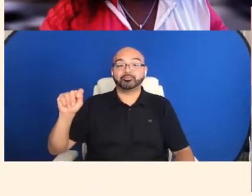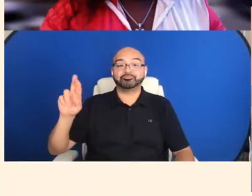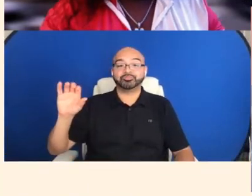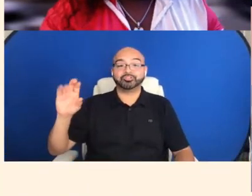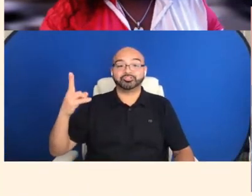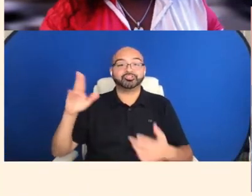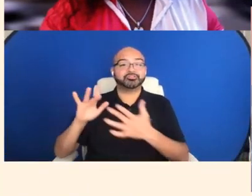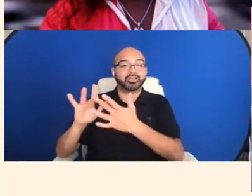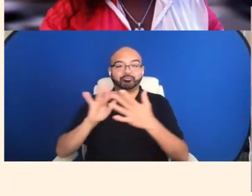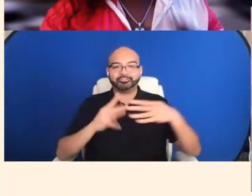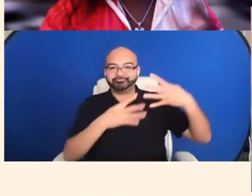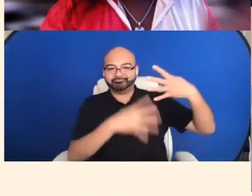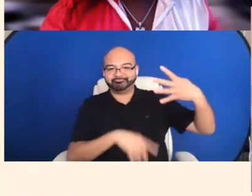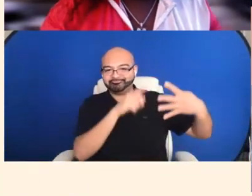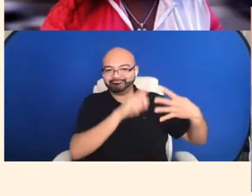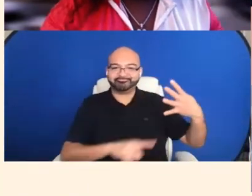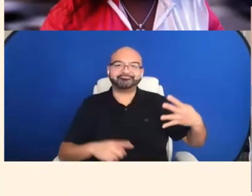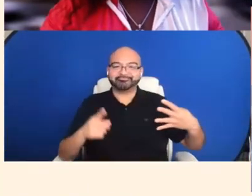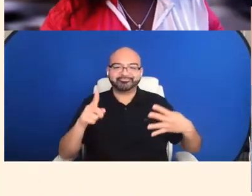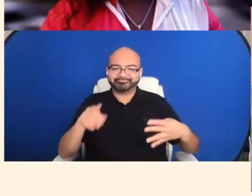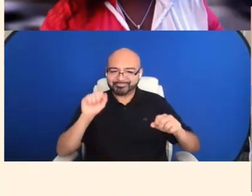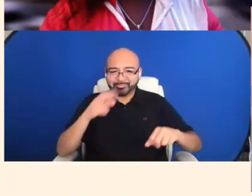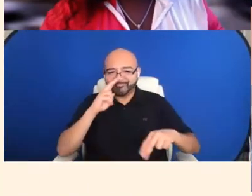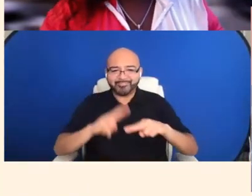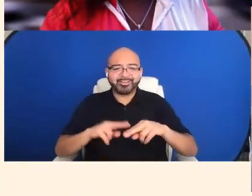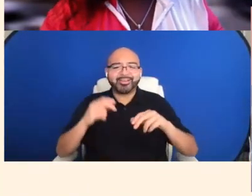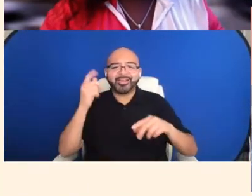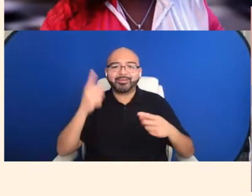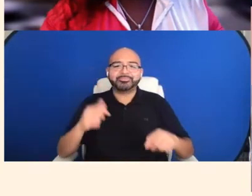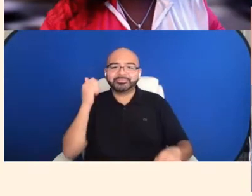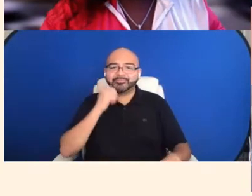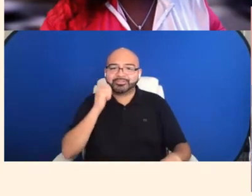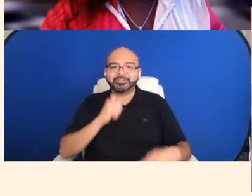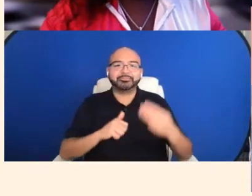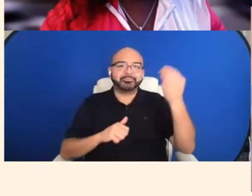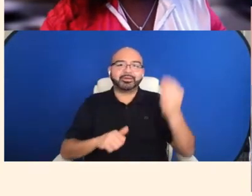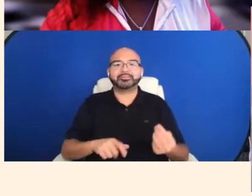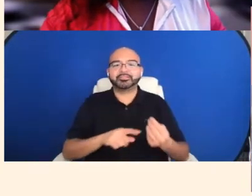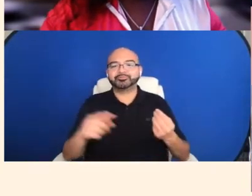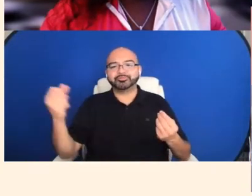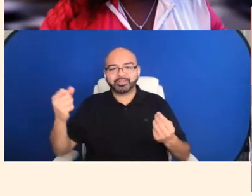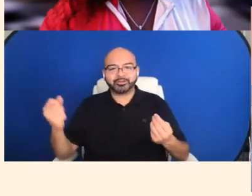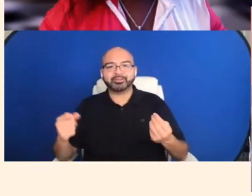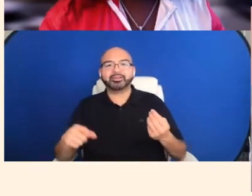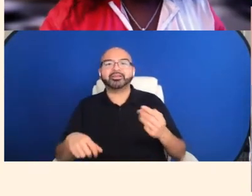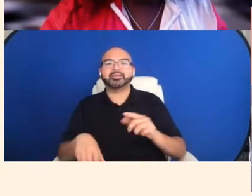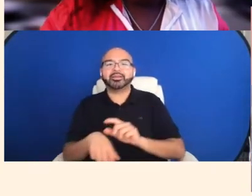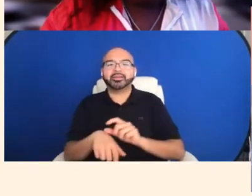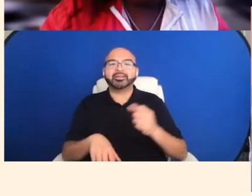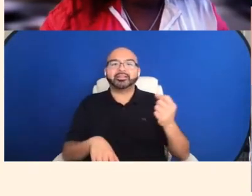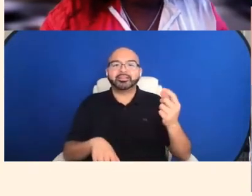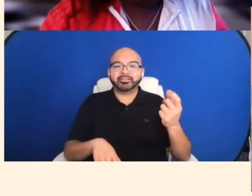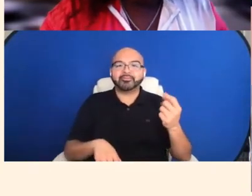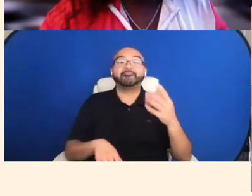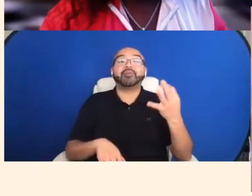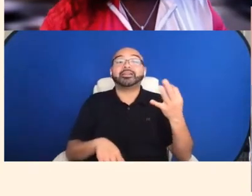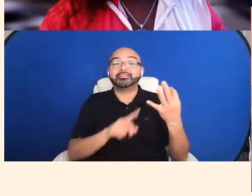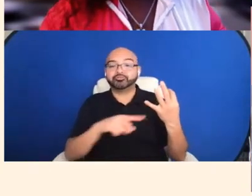from 11 p.m. to 4 a.m. But we also do daytime